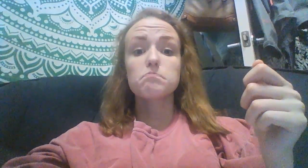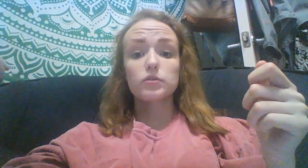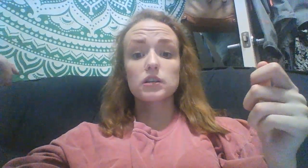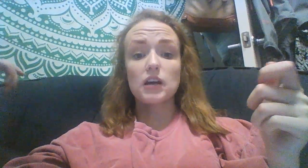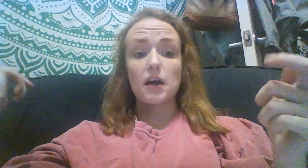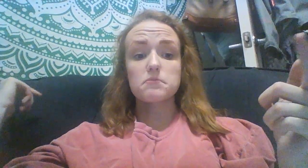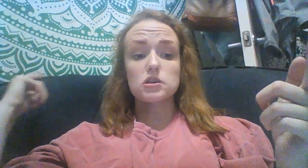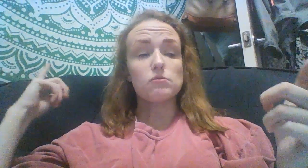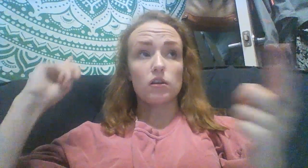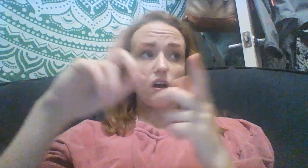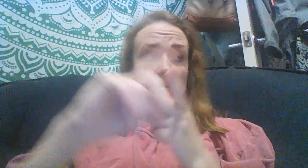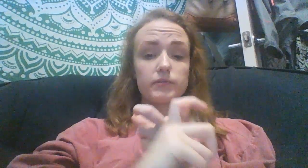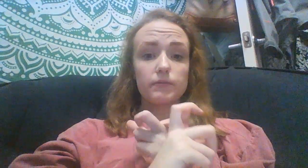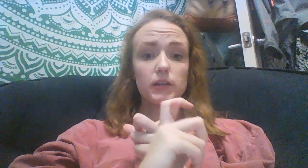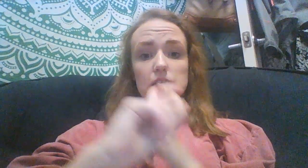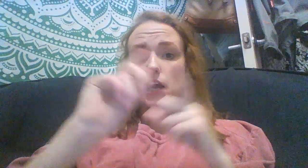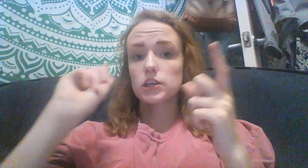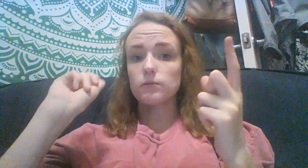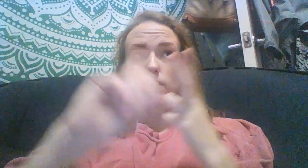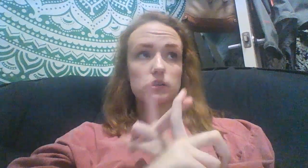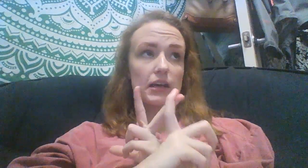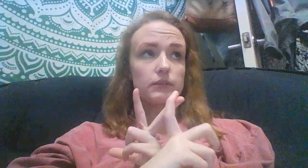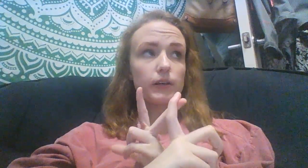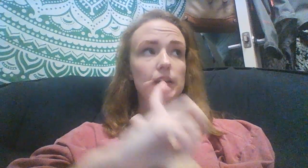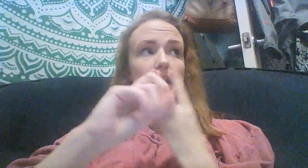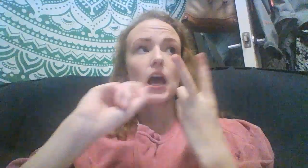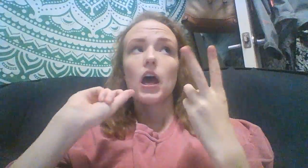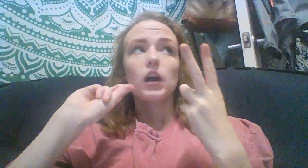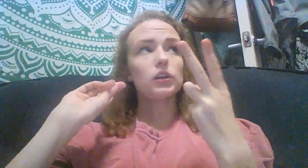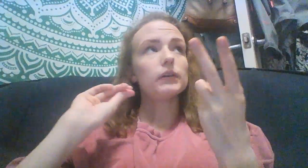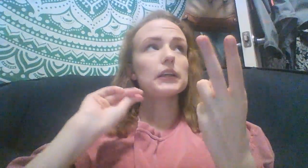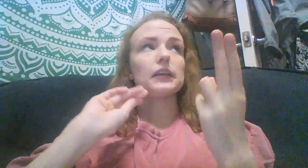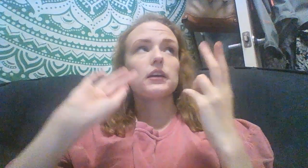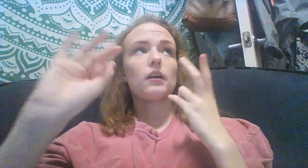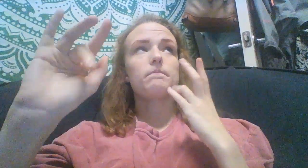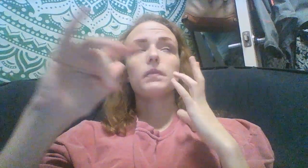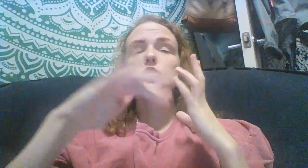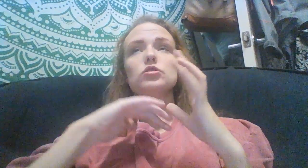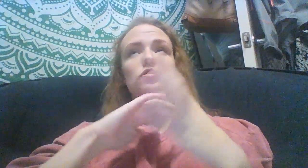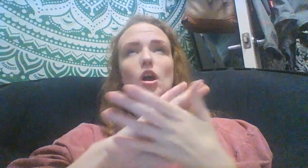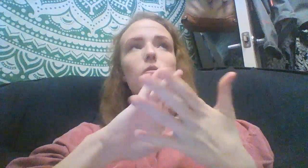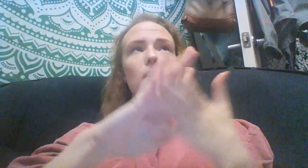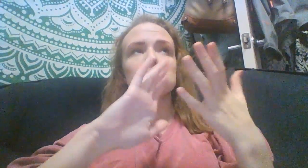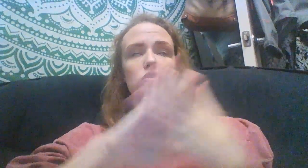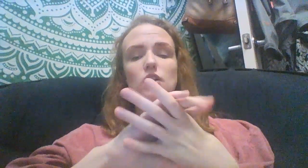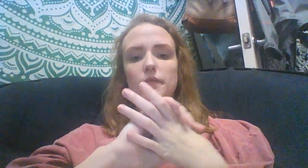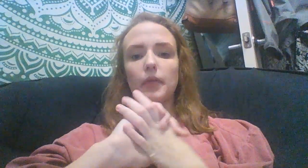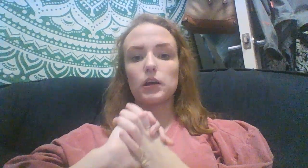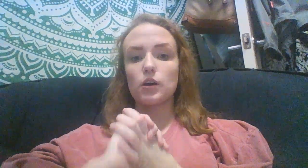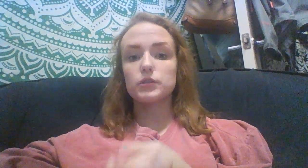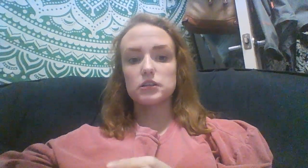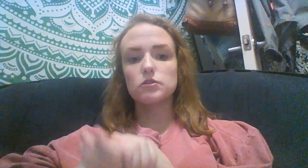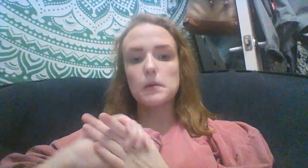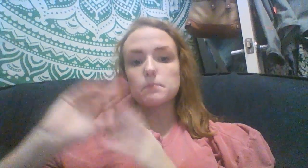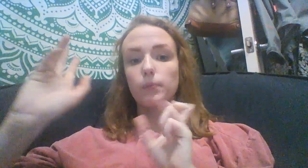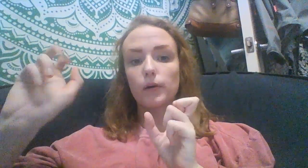most of the time you are thought of differently, you are looked at differently. You're really like, there's so much stuff that goes into being